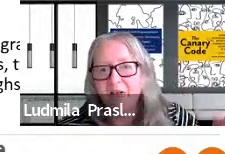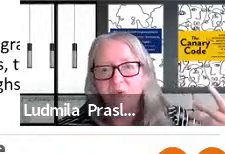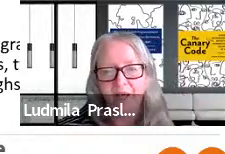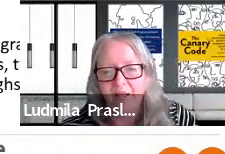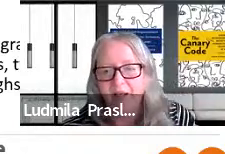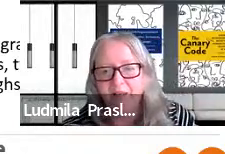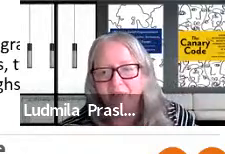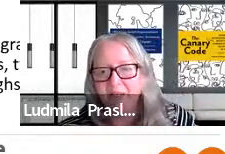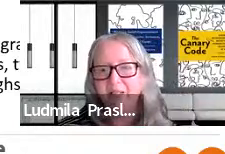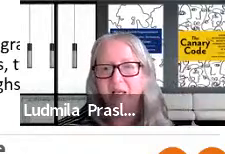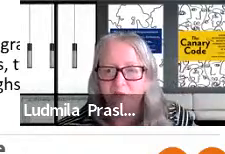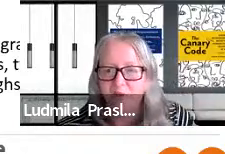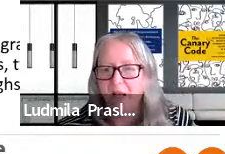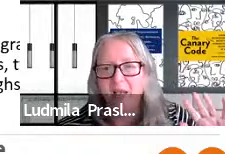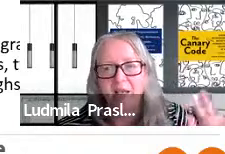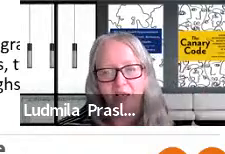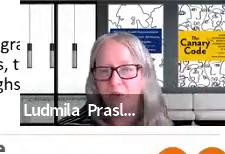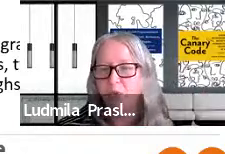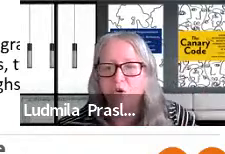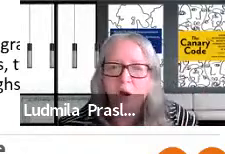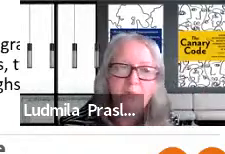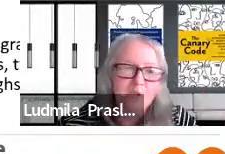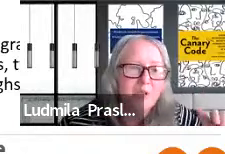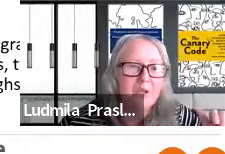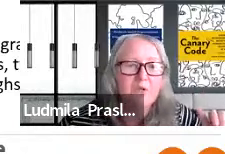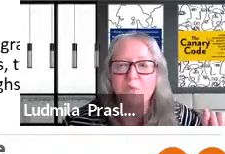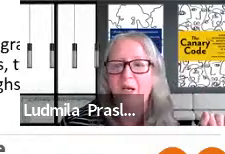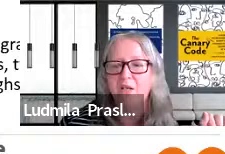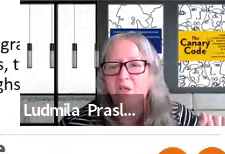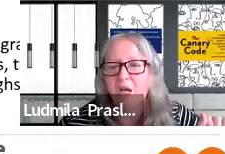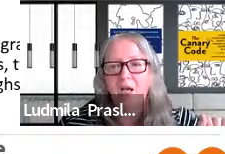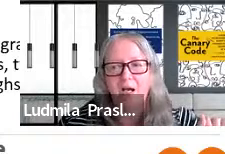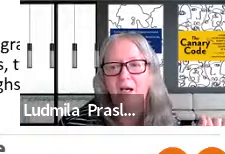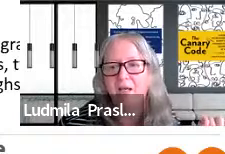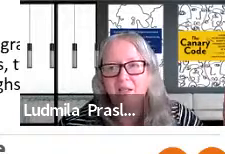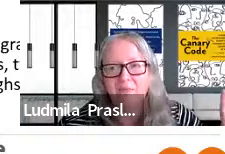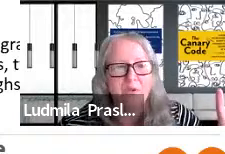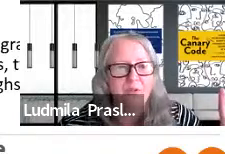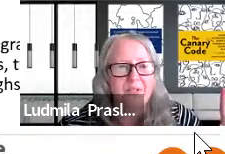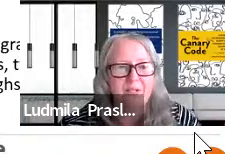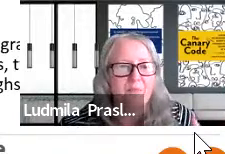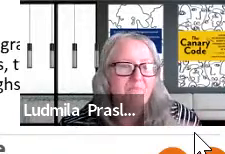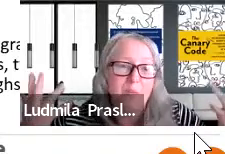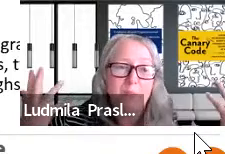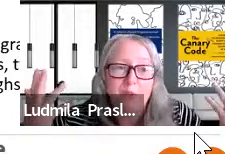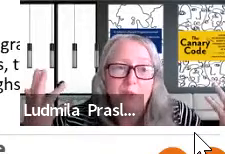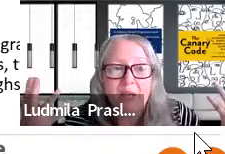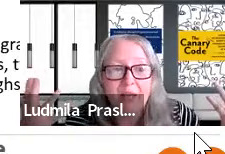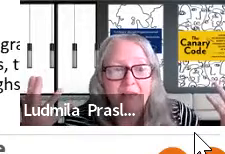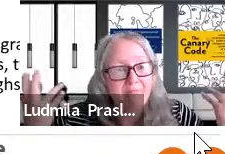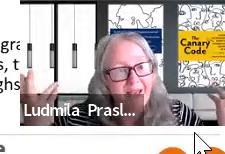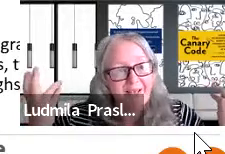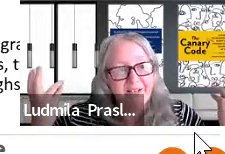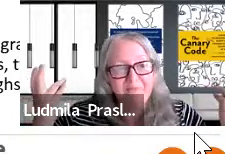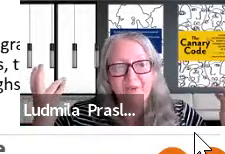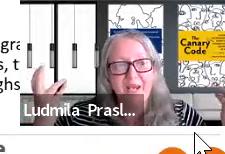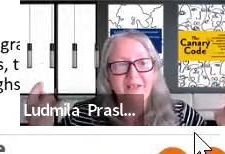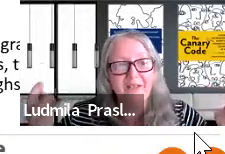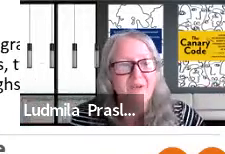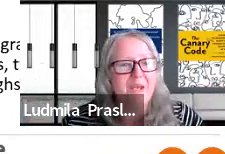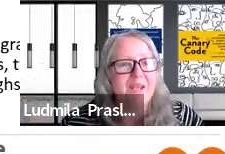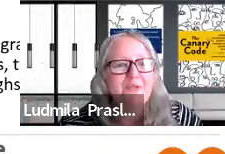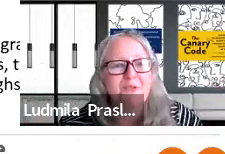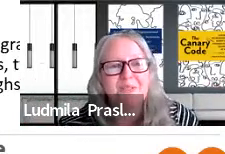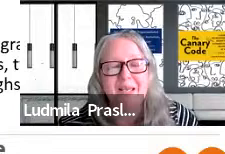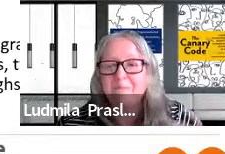my grade in things like reading, can do geometry without too much difficulty. People do say I